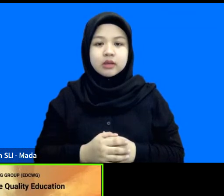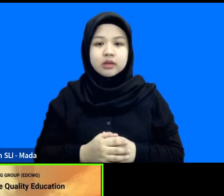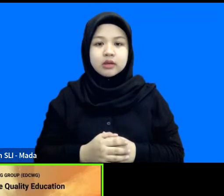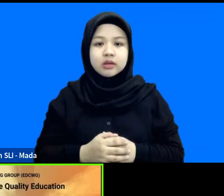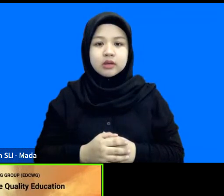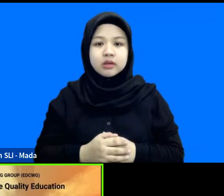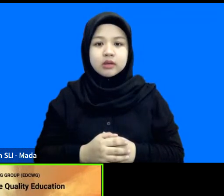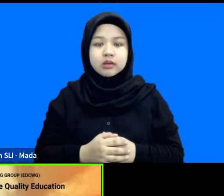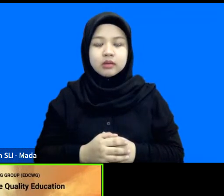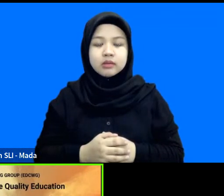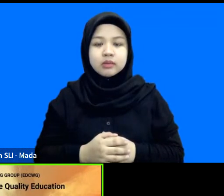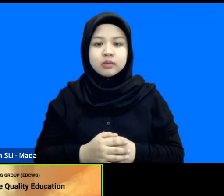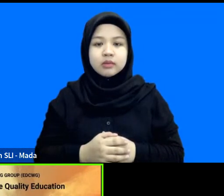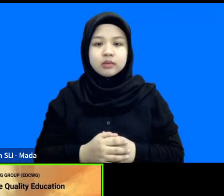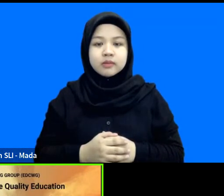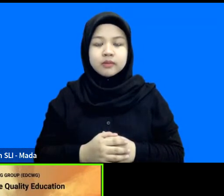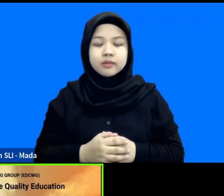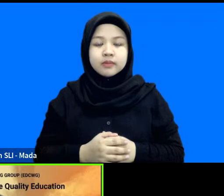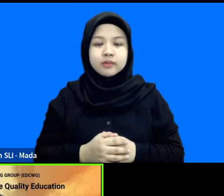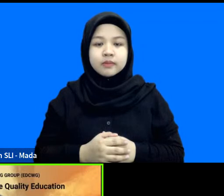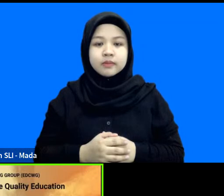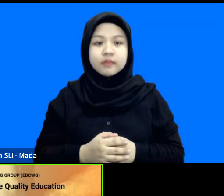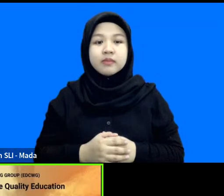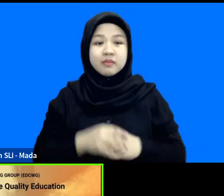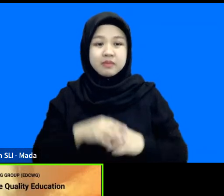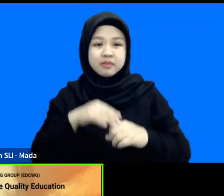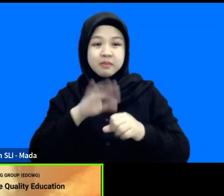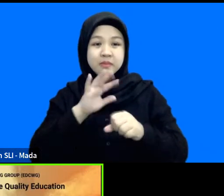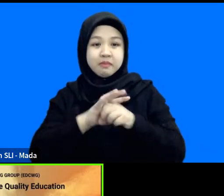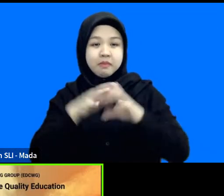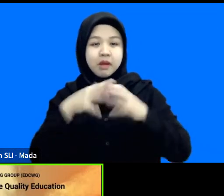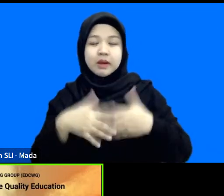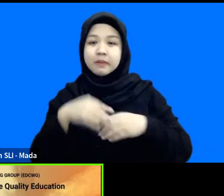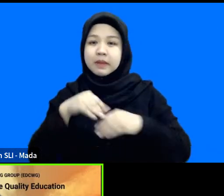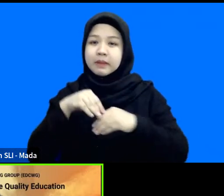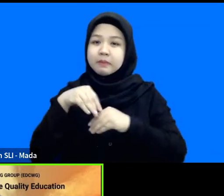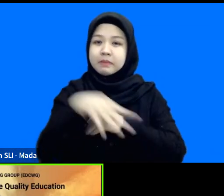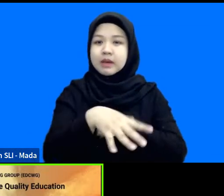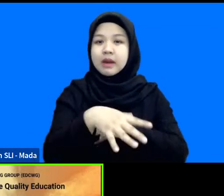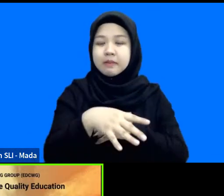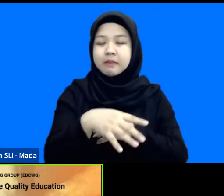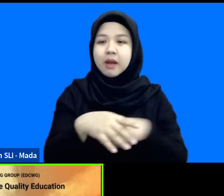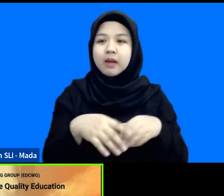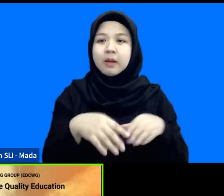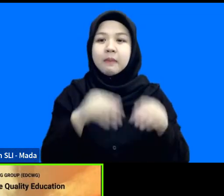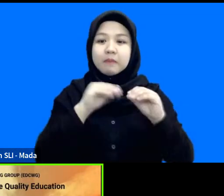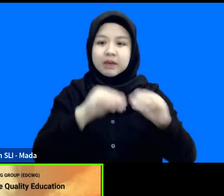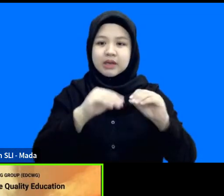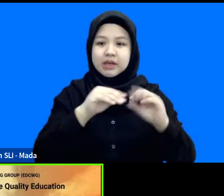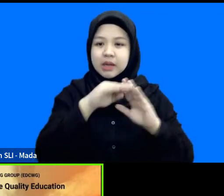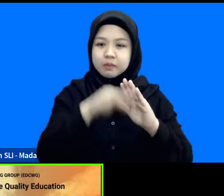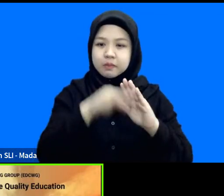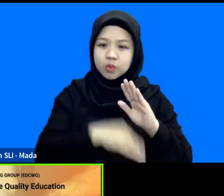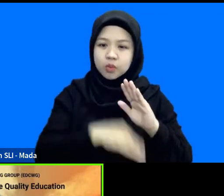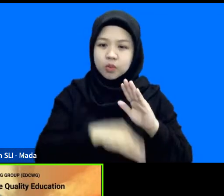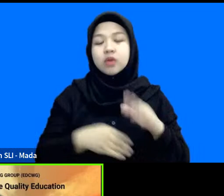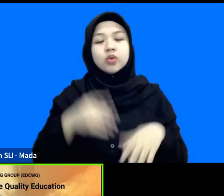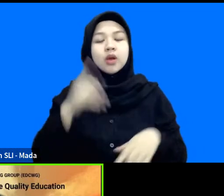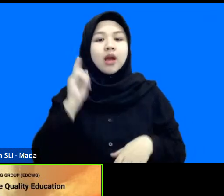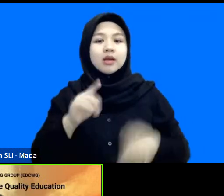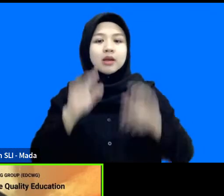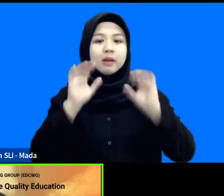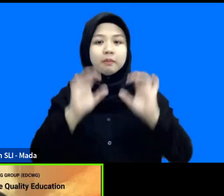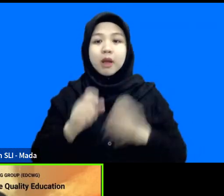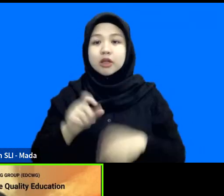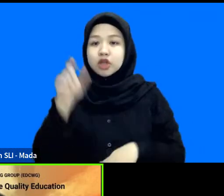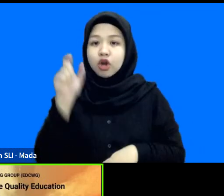disabilities, refugees, children who live in war and conflict zones, have already been experiencing barriers to access to education long before the